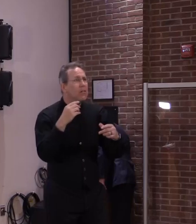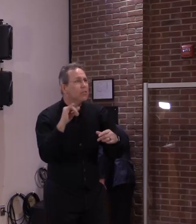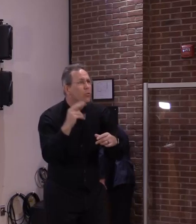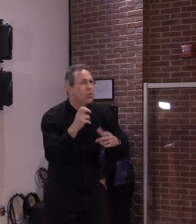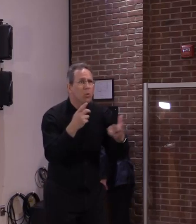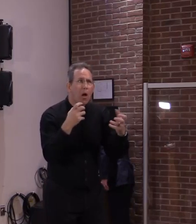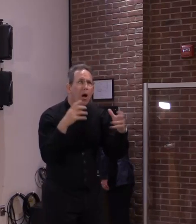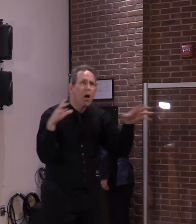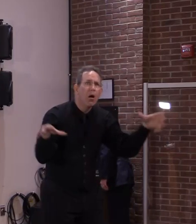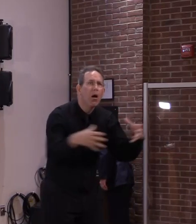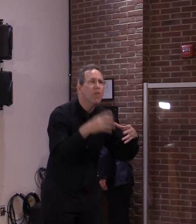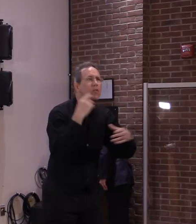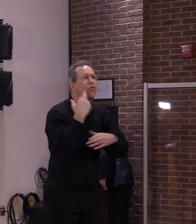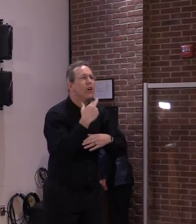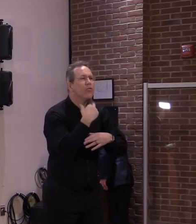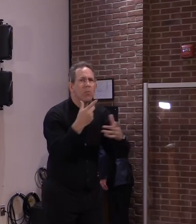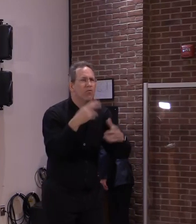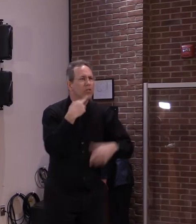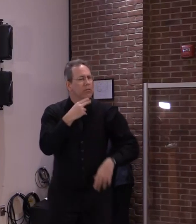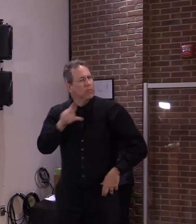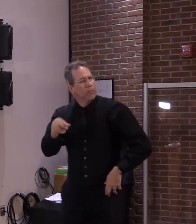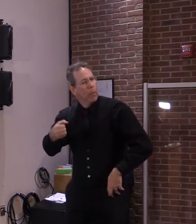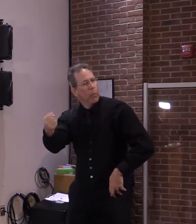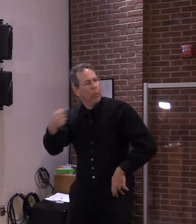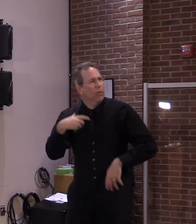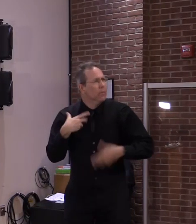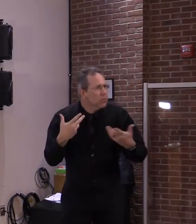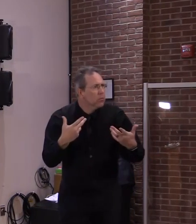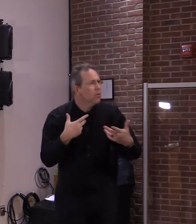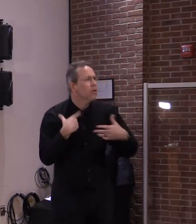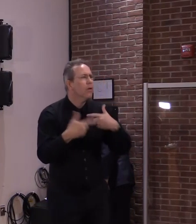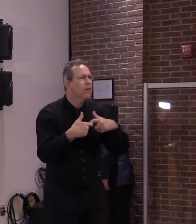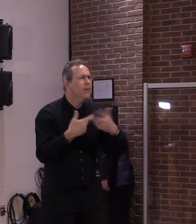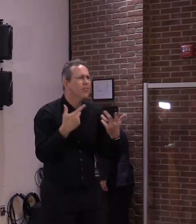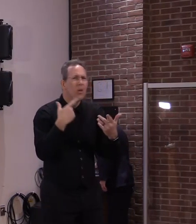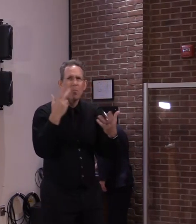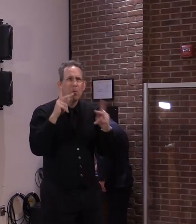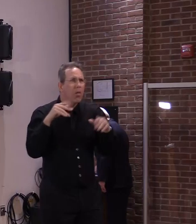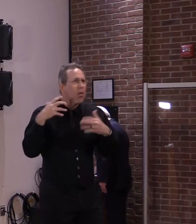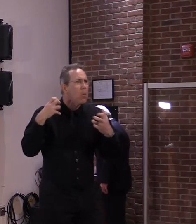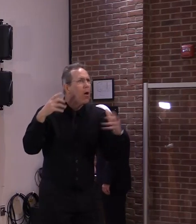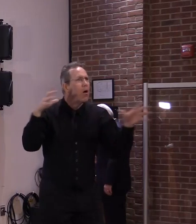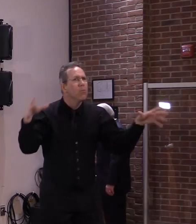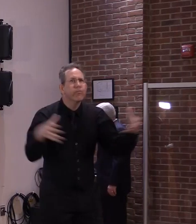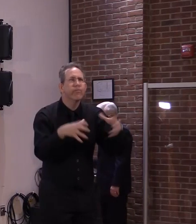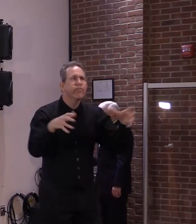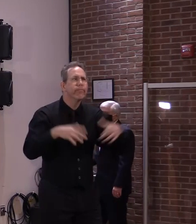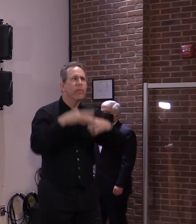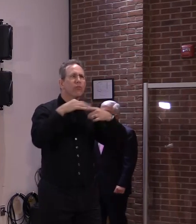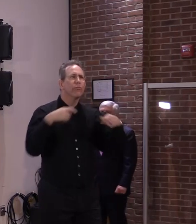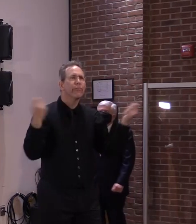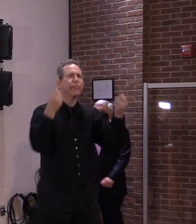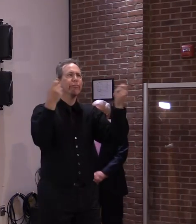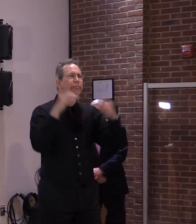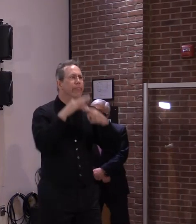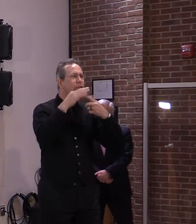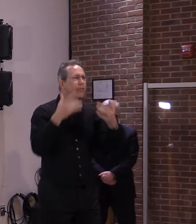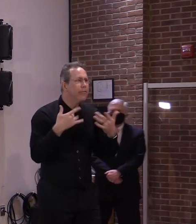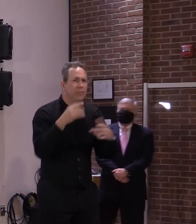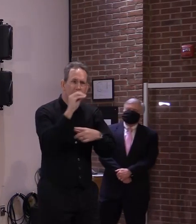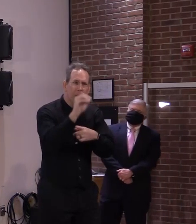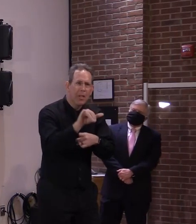can change, what can people expect for gathering restrictions for the months of May and June as you see it now?